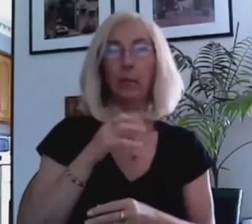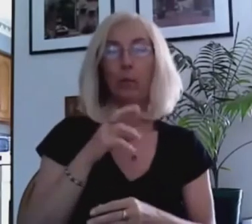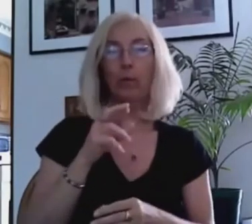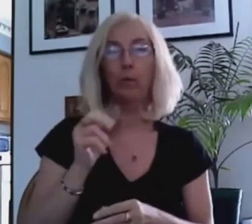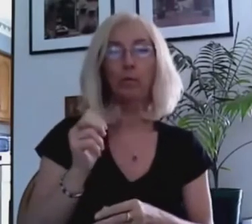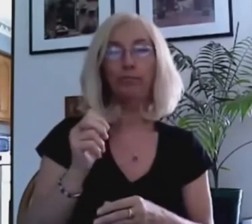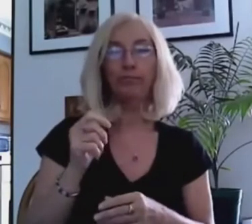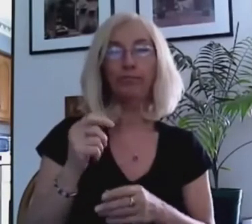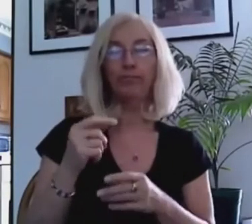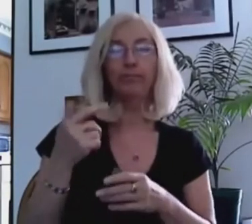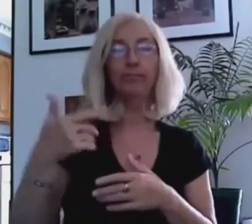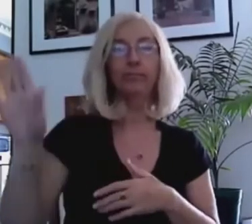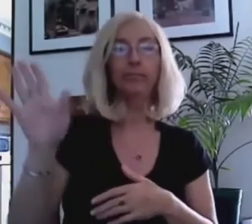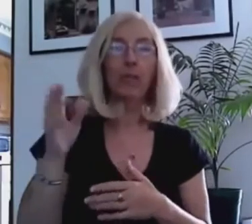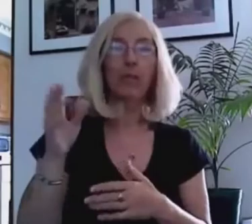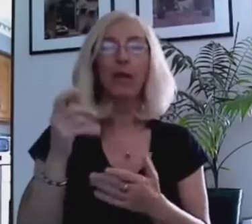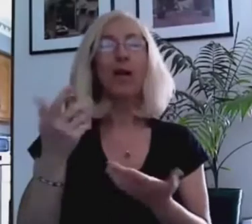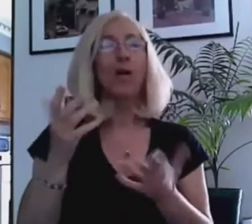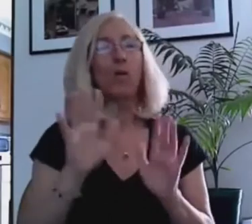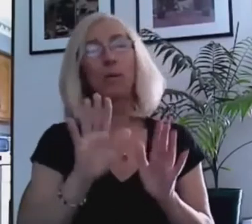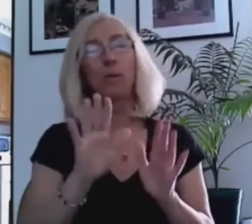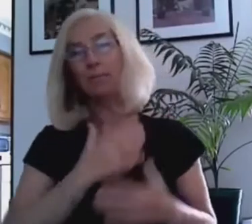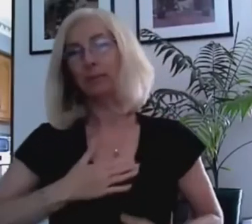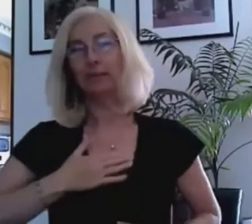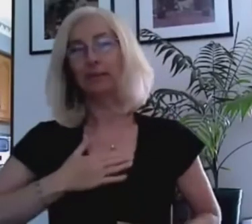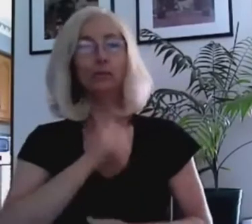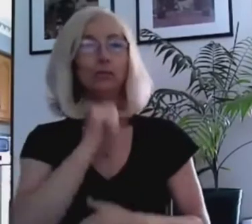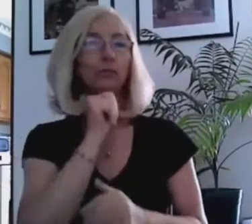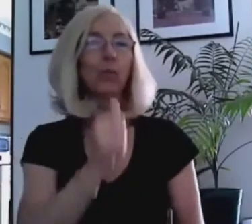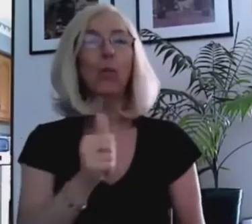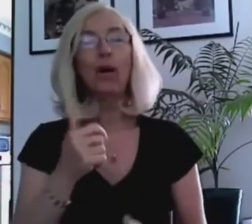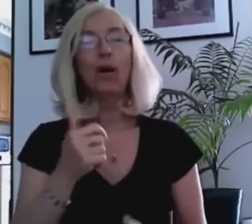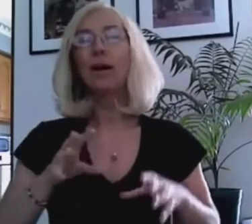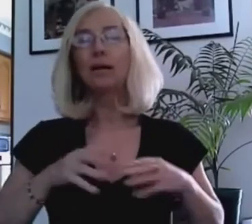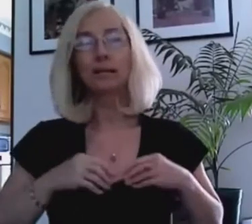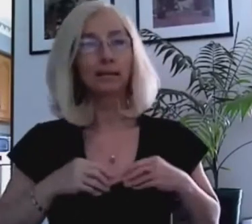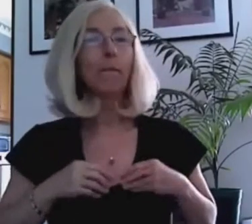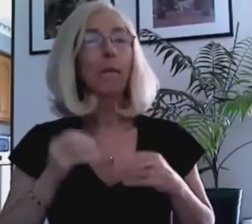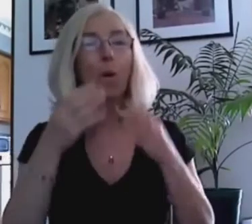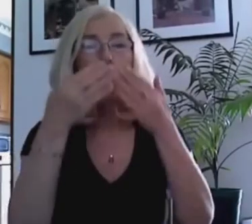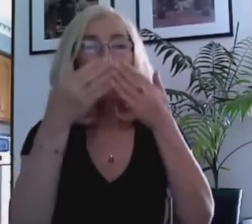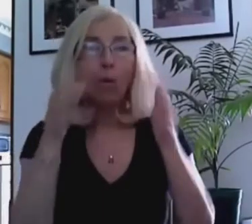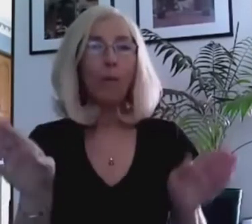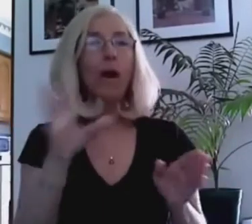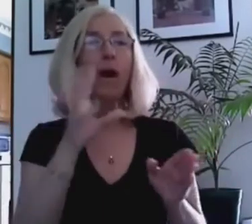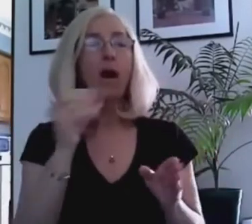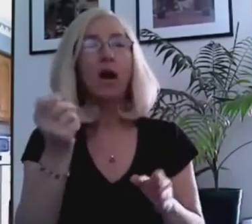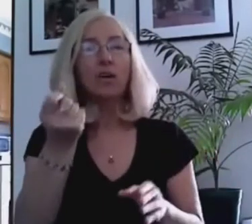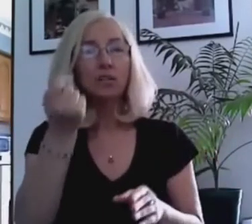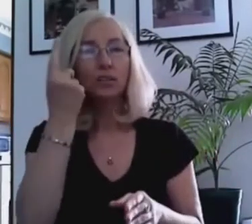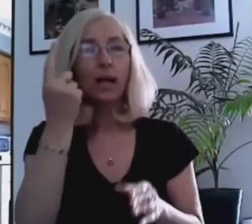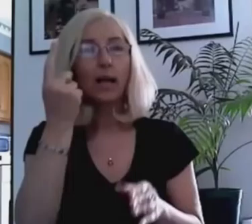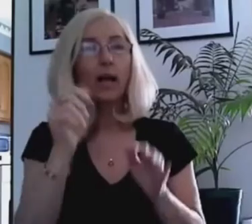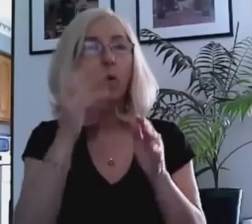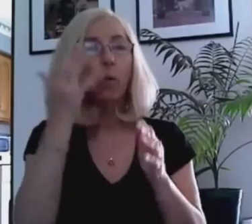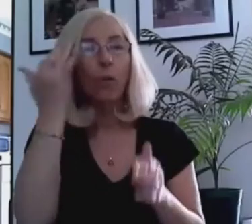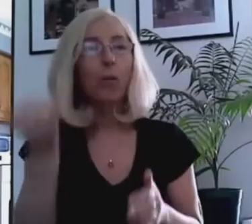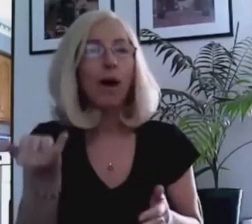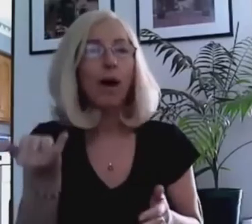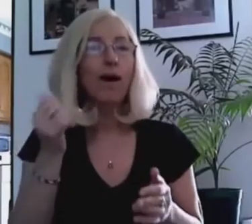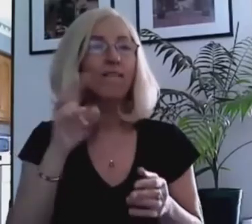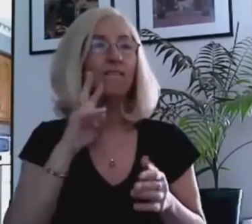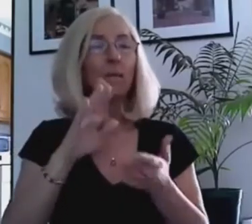choices, such as becoming vegan, I don't really put it past me. I don't really care. I pretty much ignored it because I've been used to it my